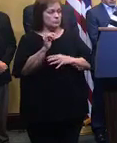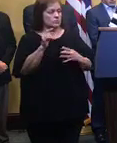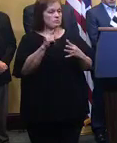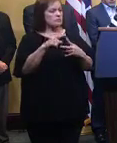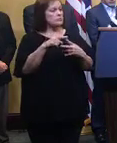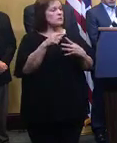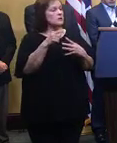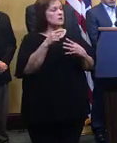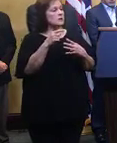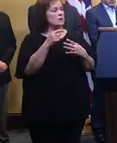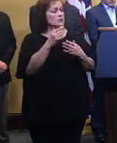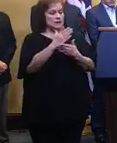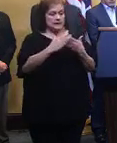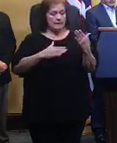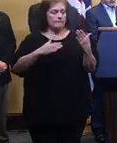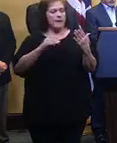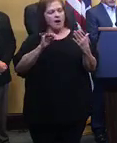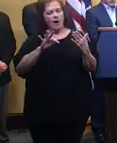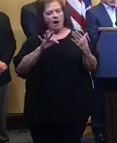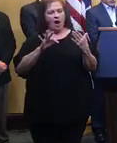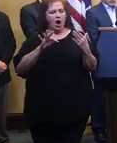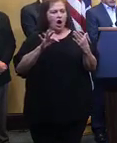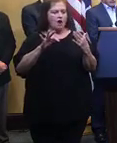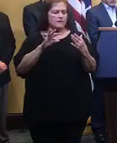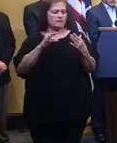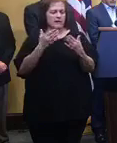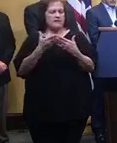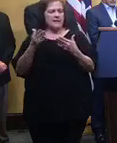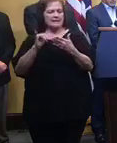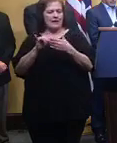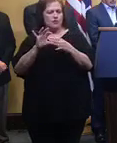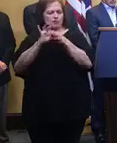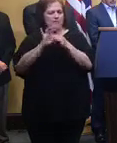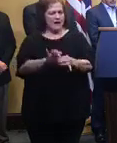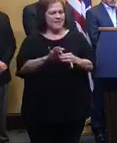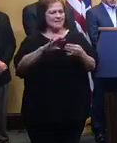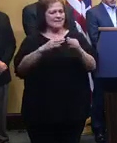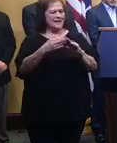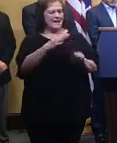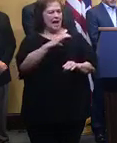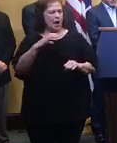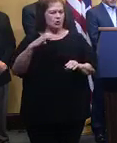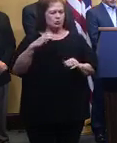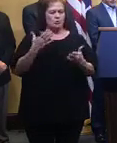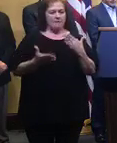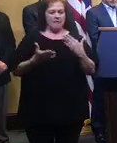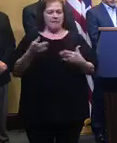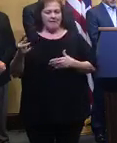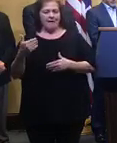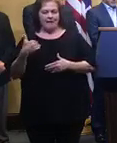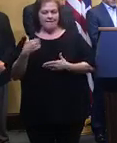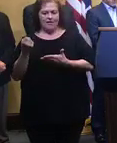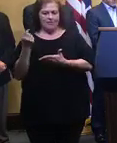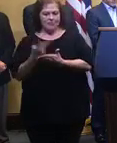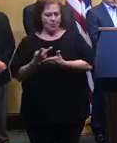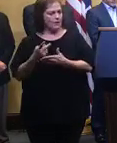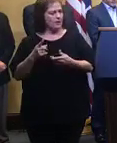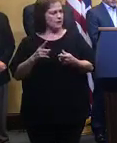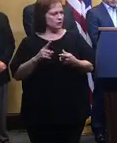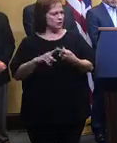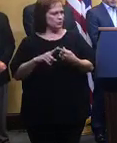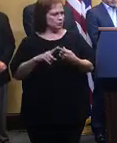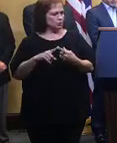removing some of the ambiguity relative to the city council maybe having the authority to move forward